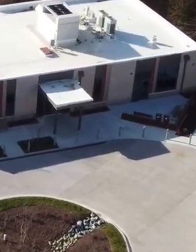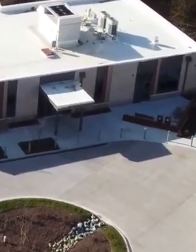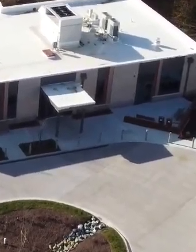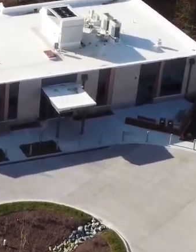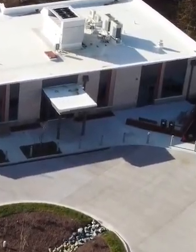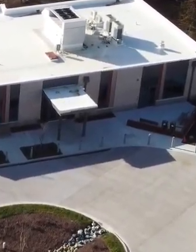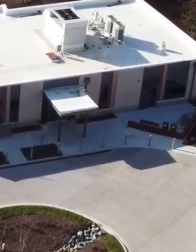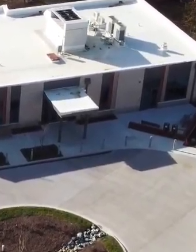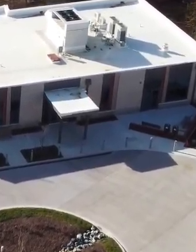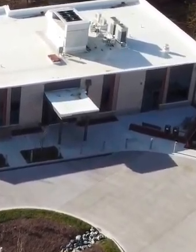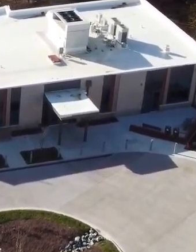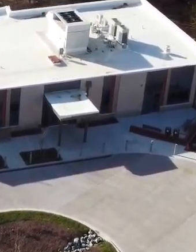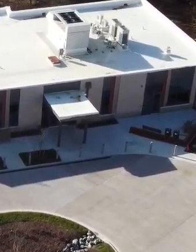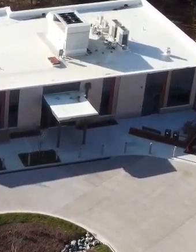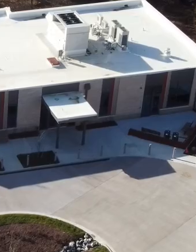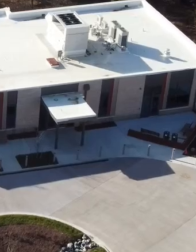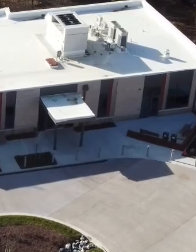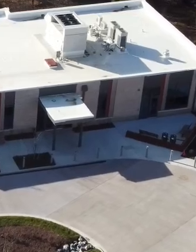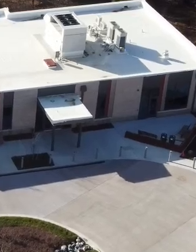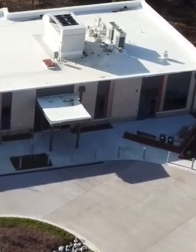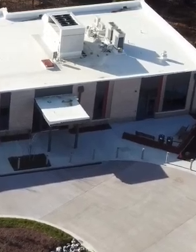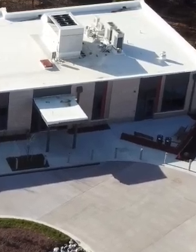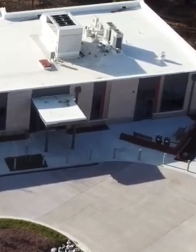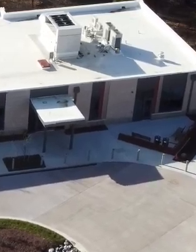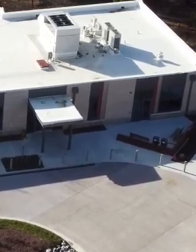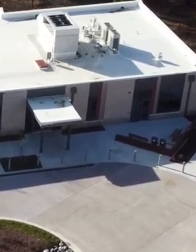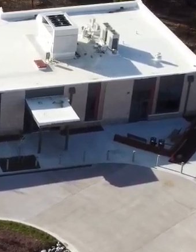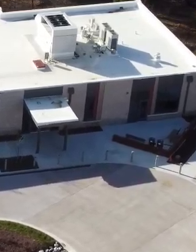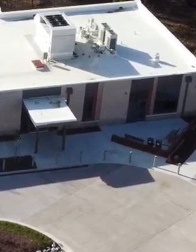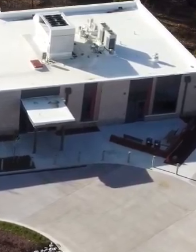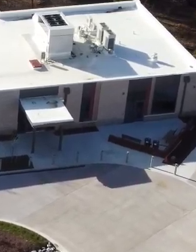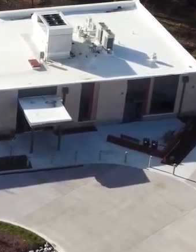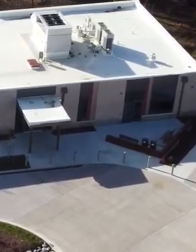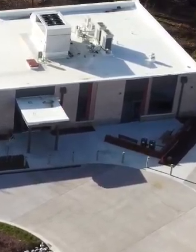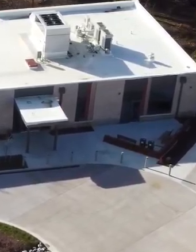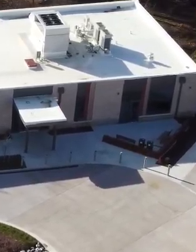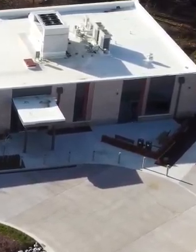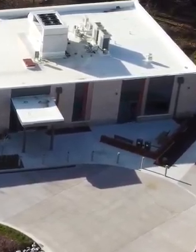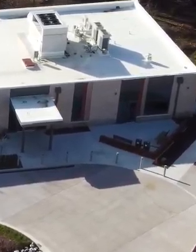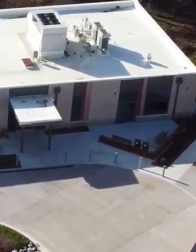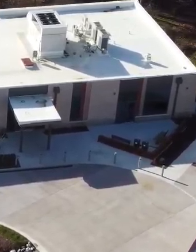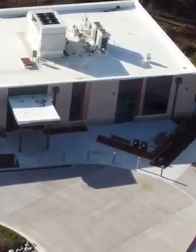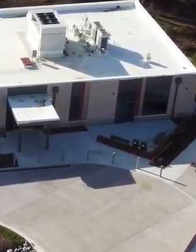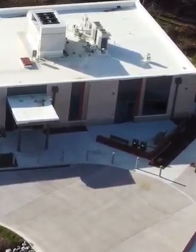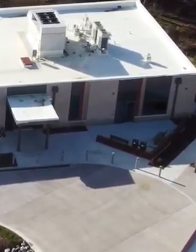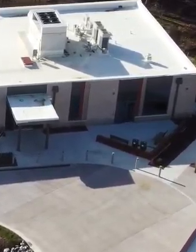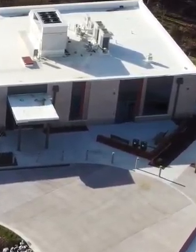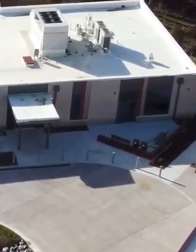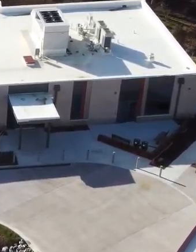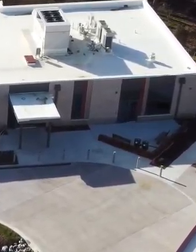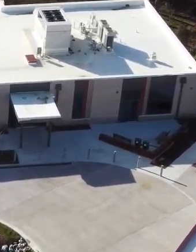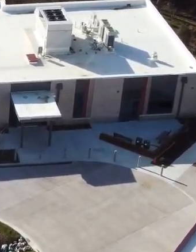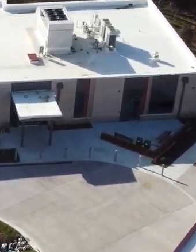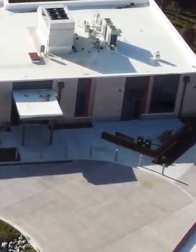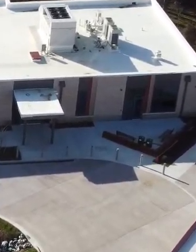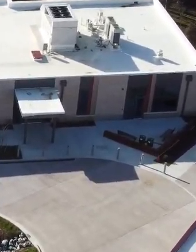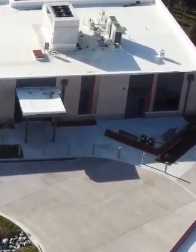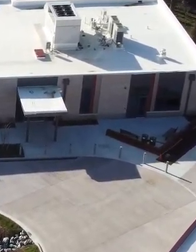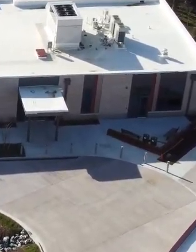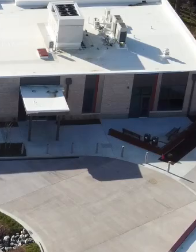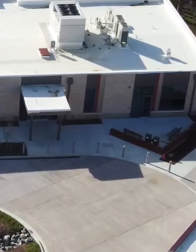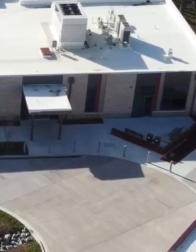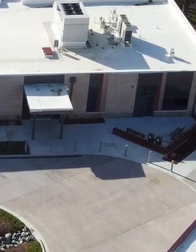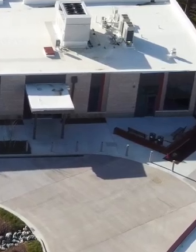this new center will be a place where our community of all ages, but especially our older adults, can